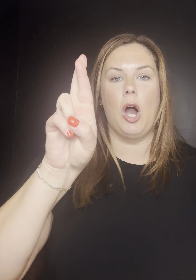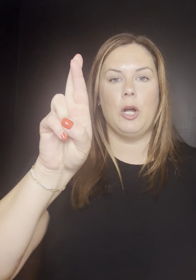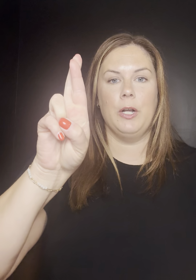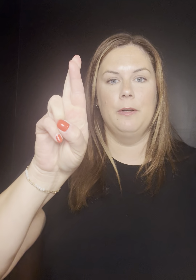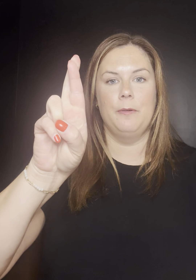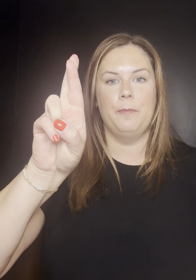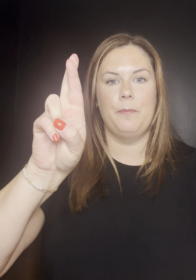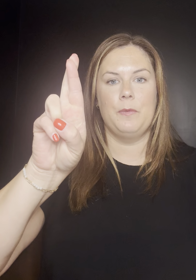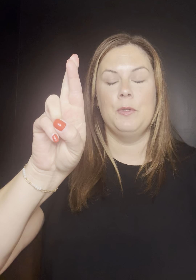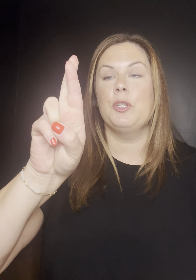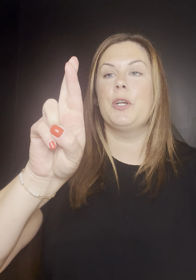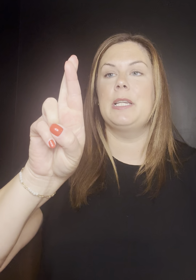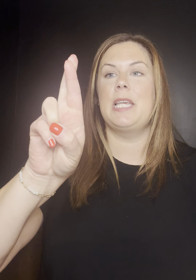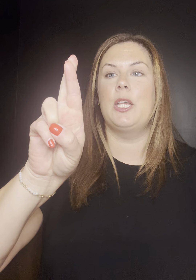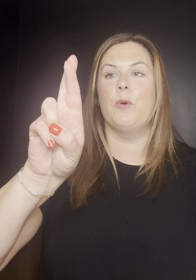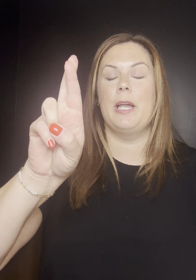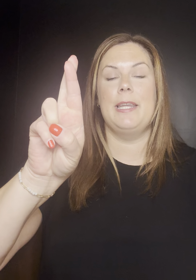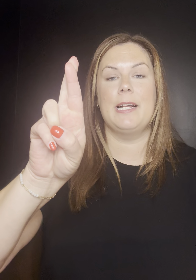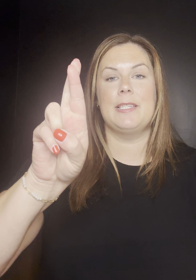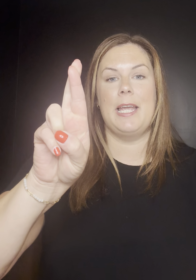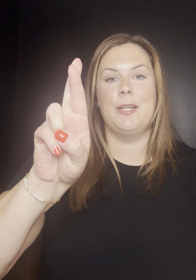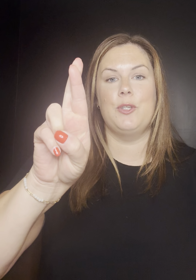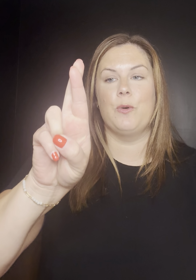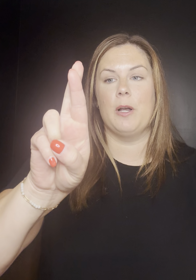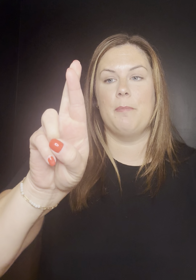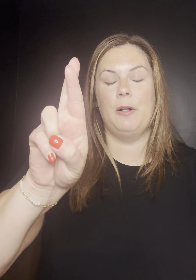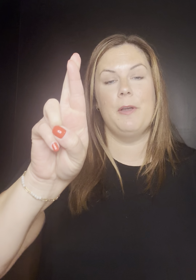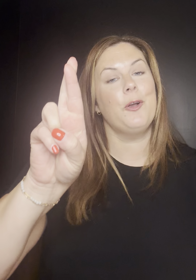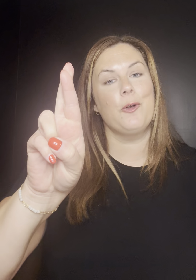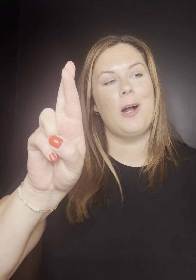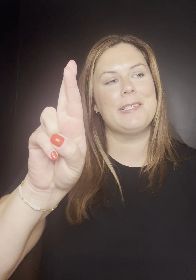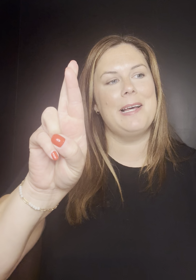R, you're gonna take your index and your middle finger and cross them.